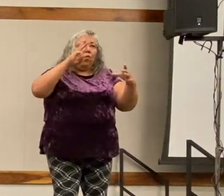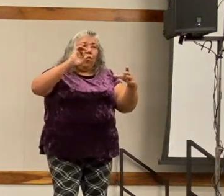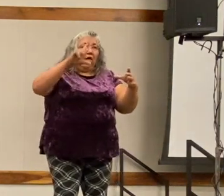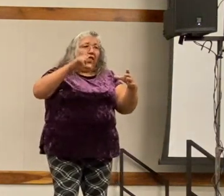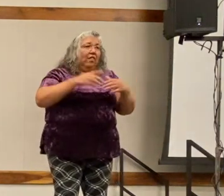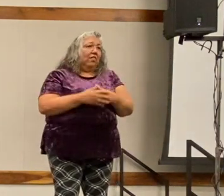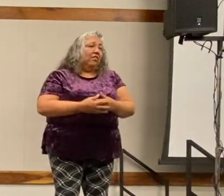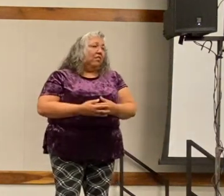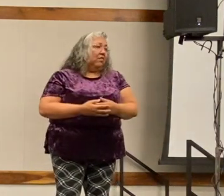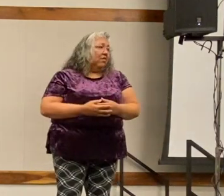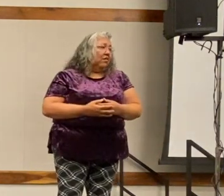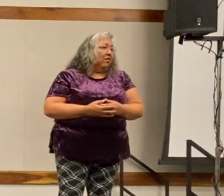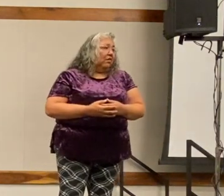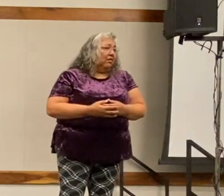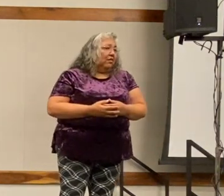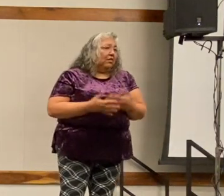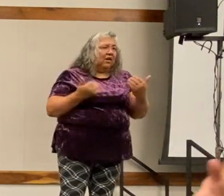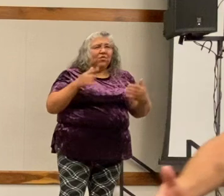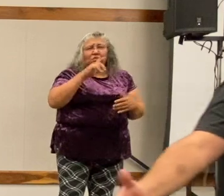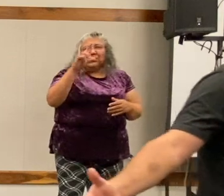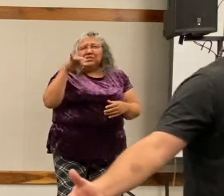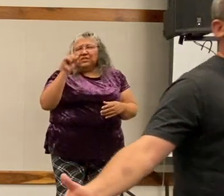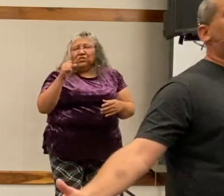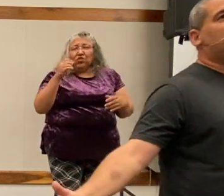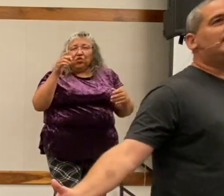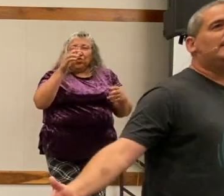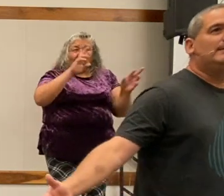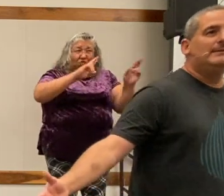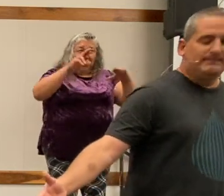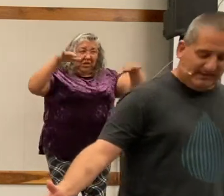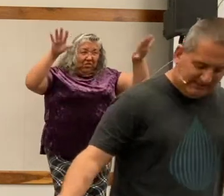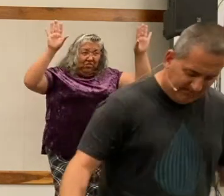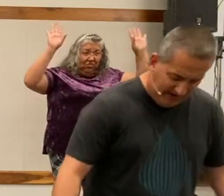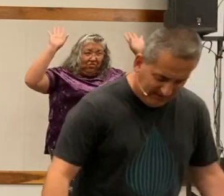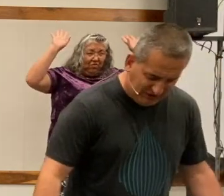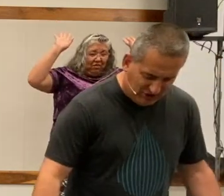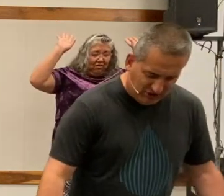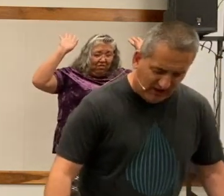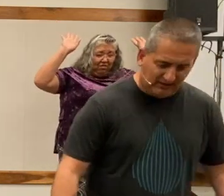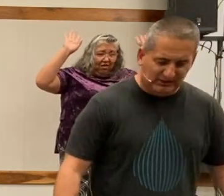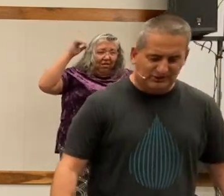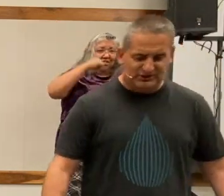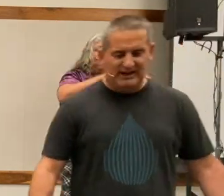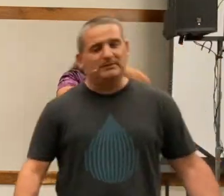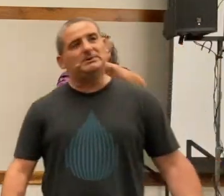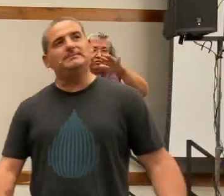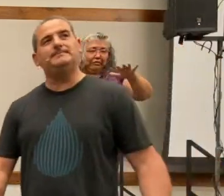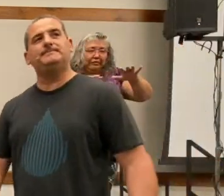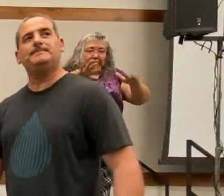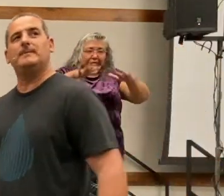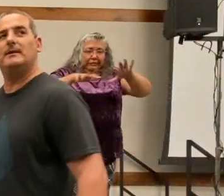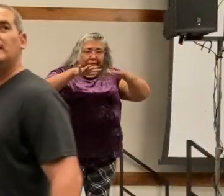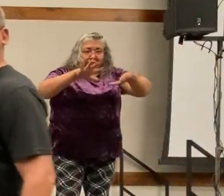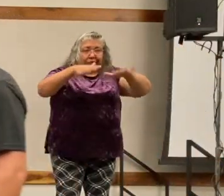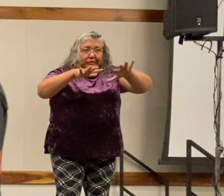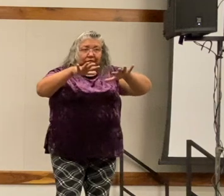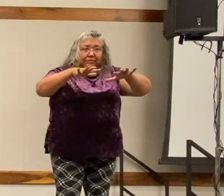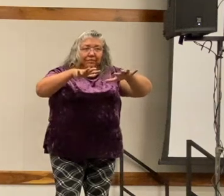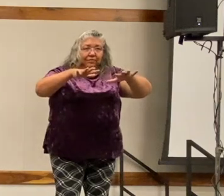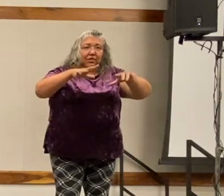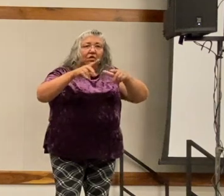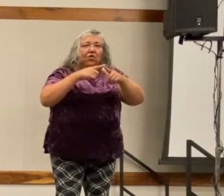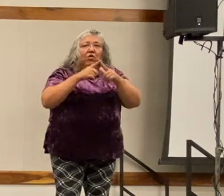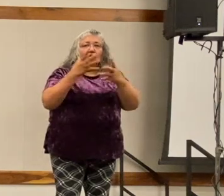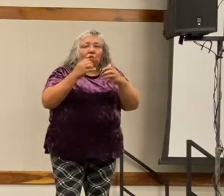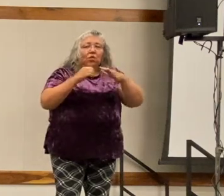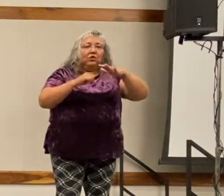is, are you ready to surrender? Is the foundation you're on a little shakable? Or do you